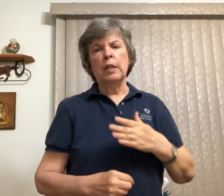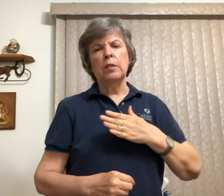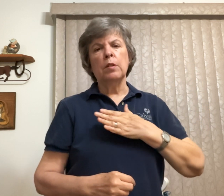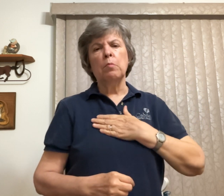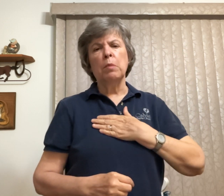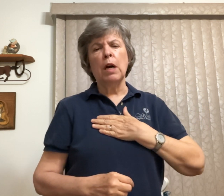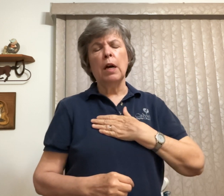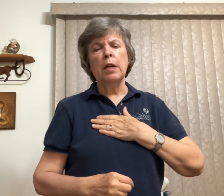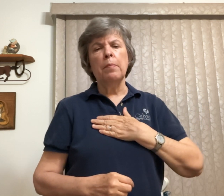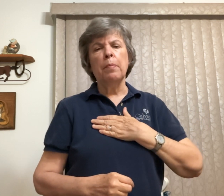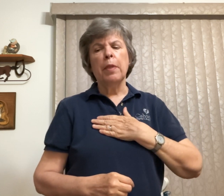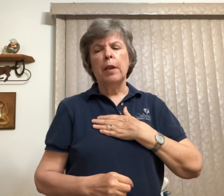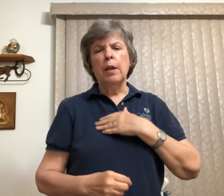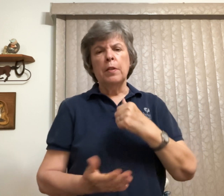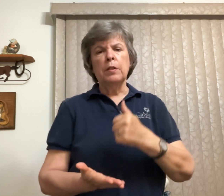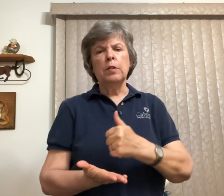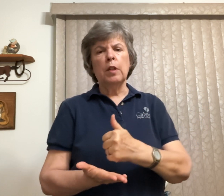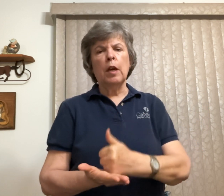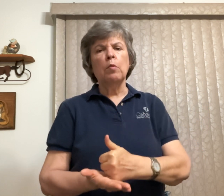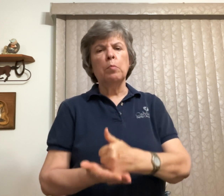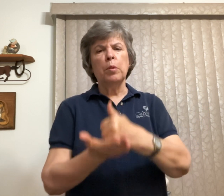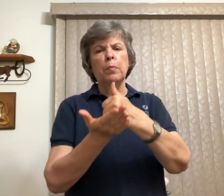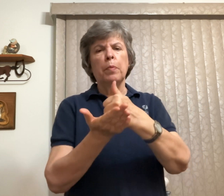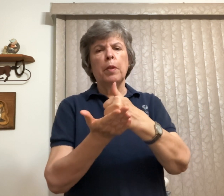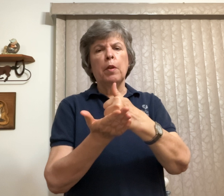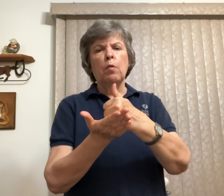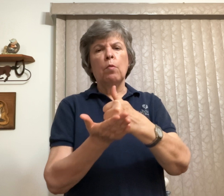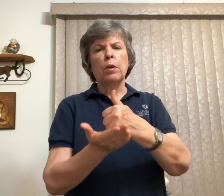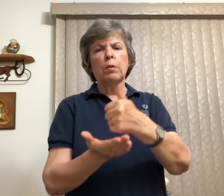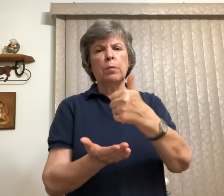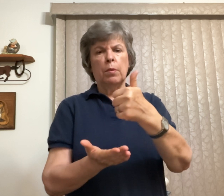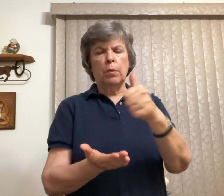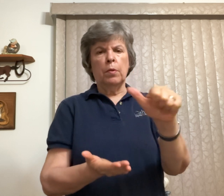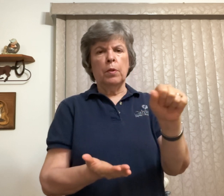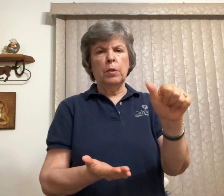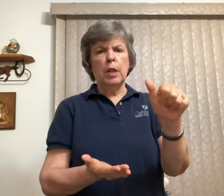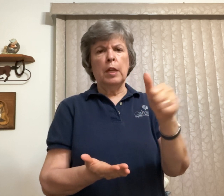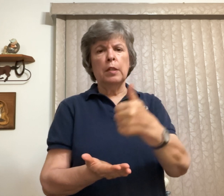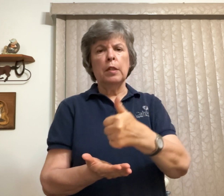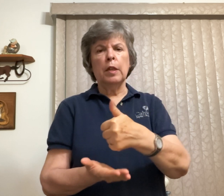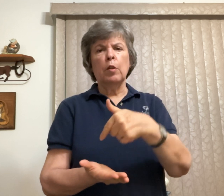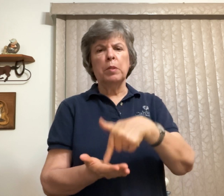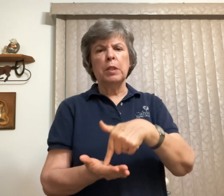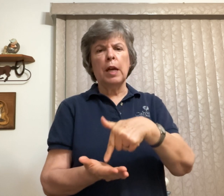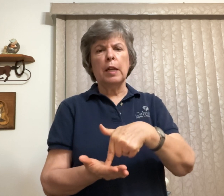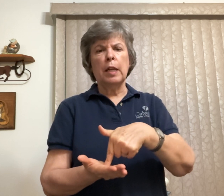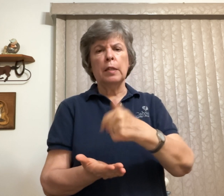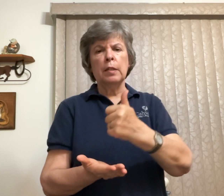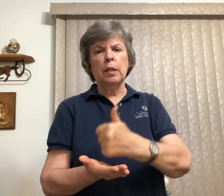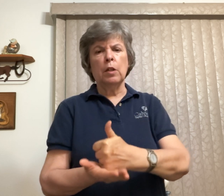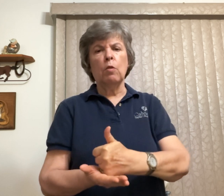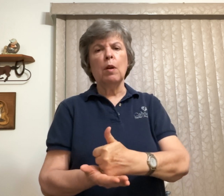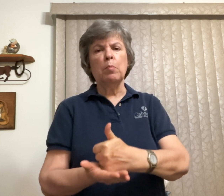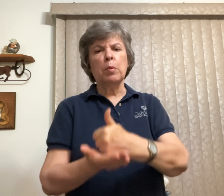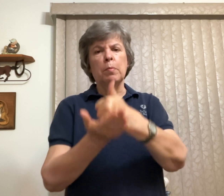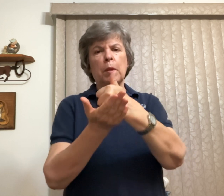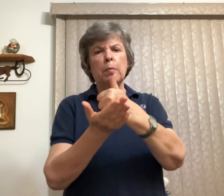So this is help, where this hand helps that hand go up.